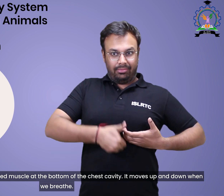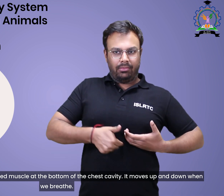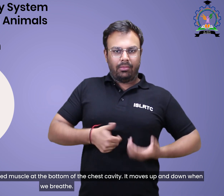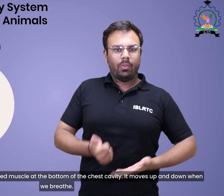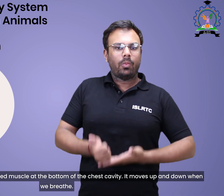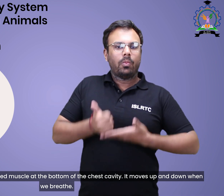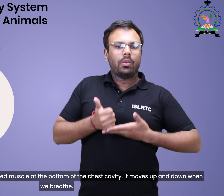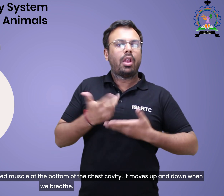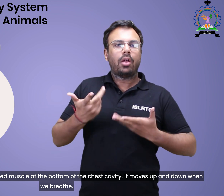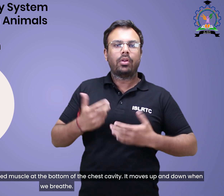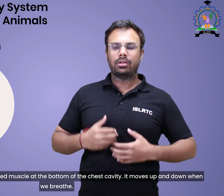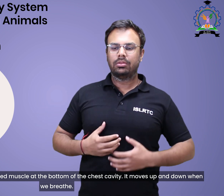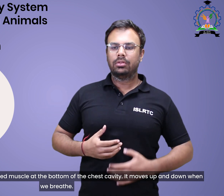up and down when we breathe.